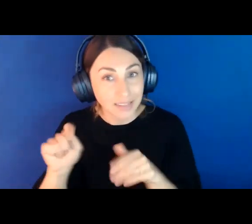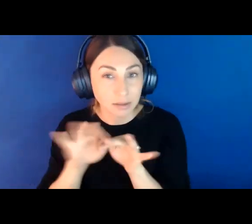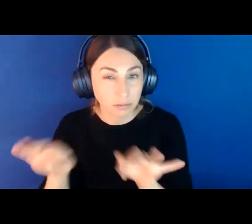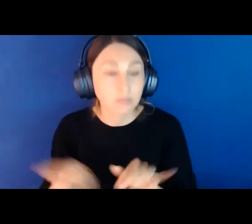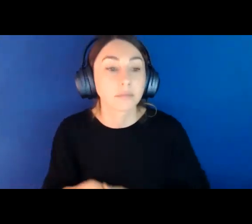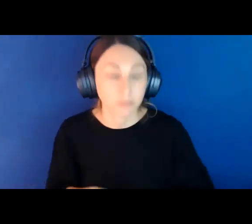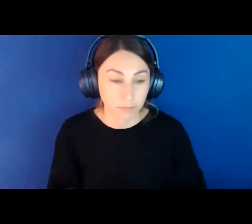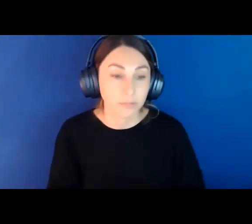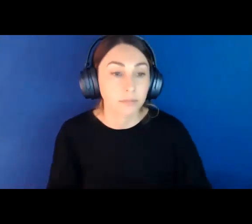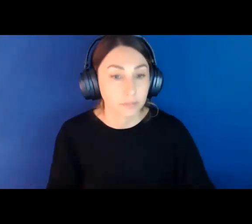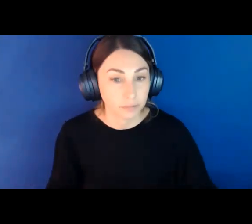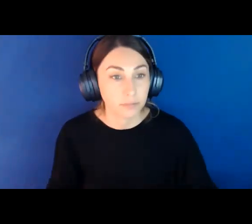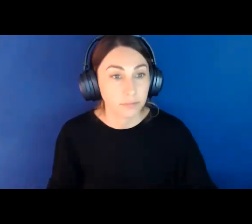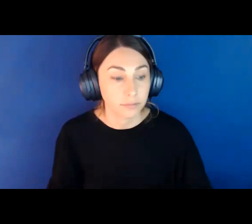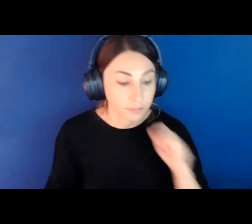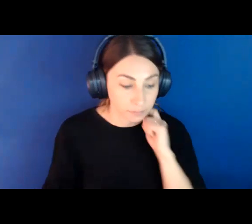Next slide, please.